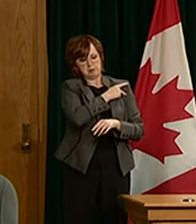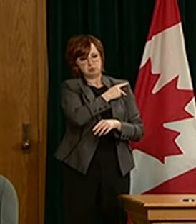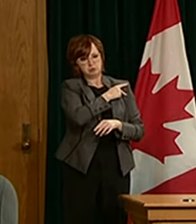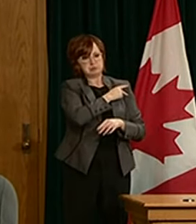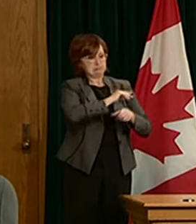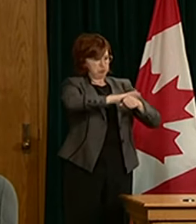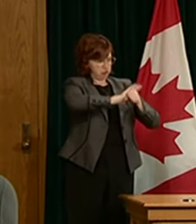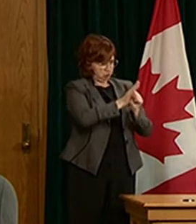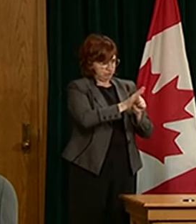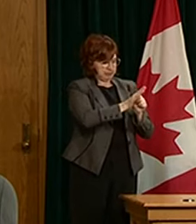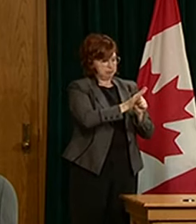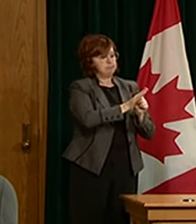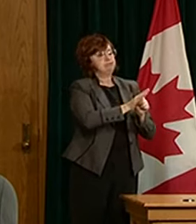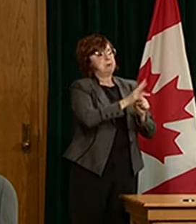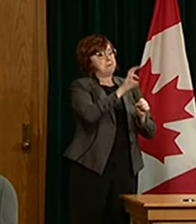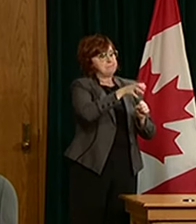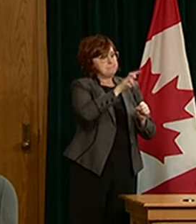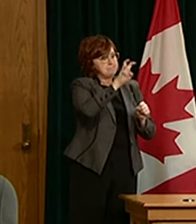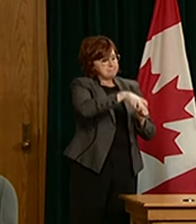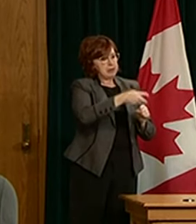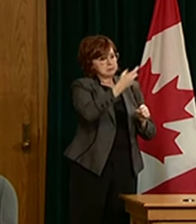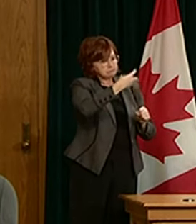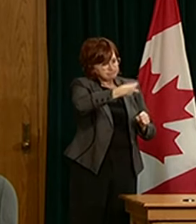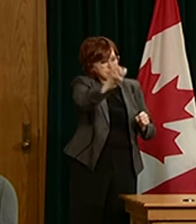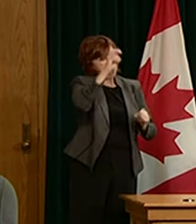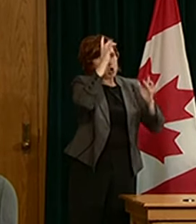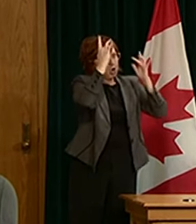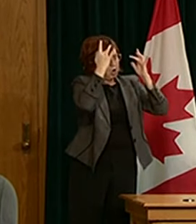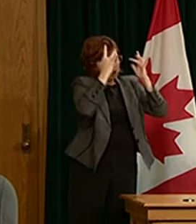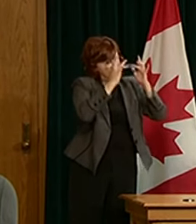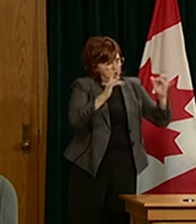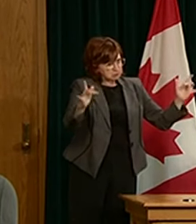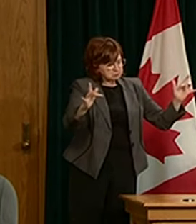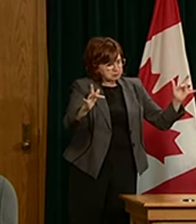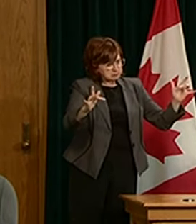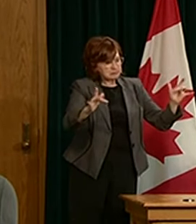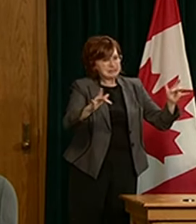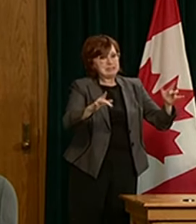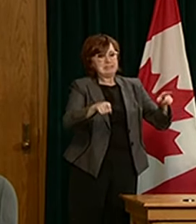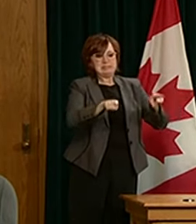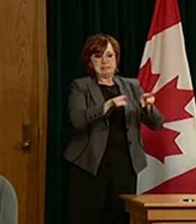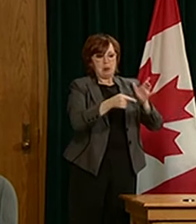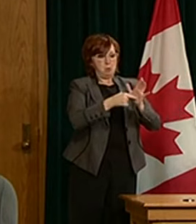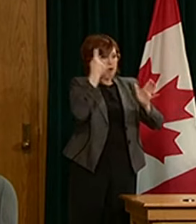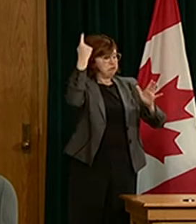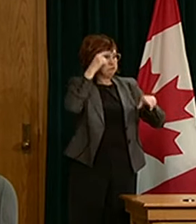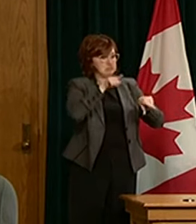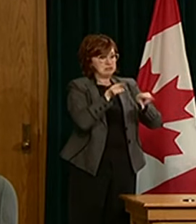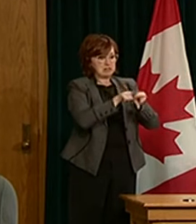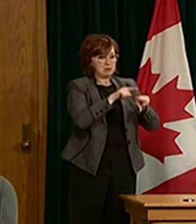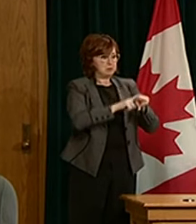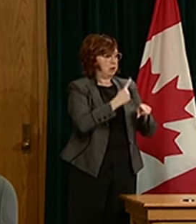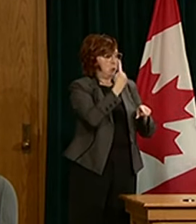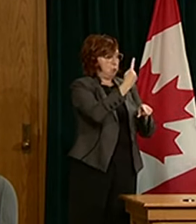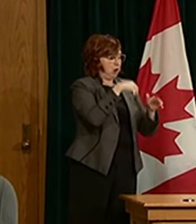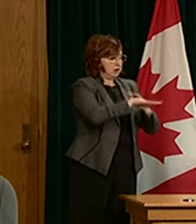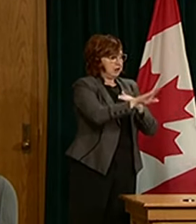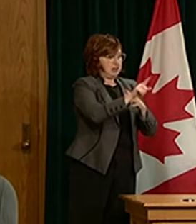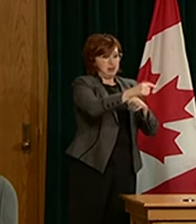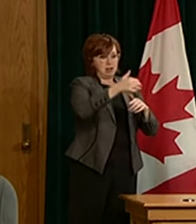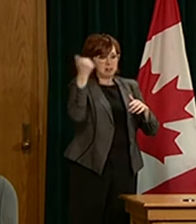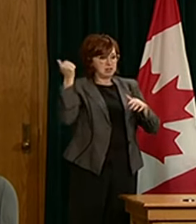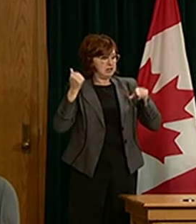that would require to be in the hospital at the same time. Of those hospitalized, 1,280 of these COVID-19 patients would require